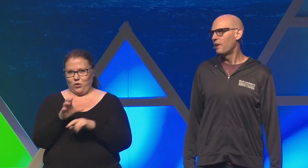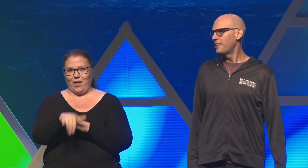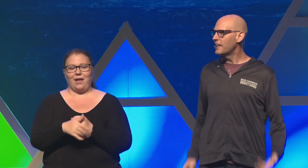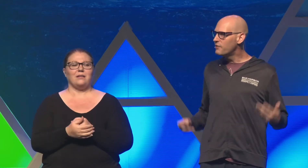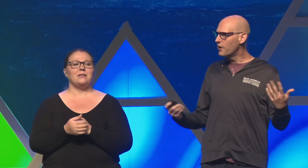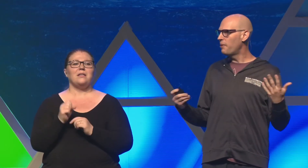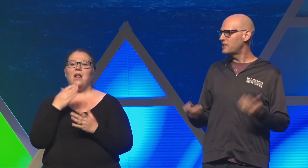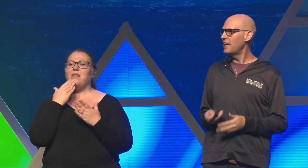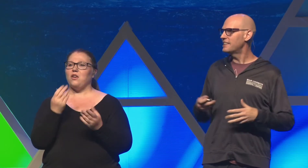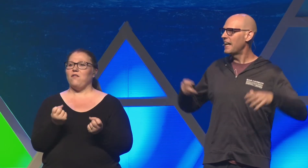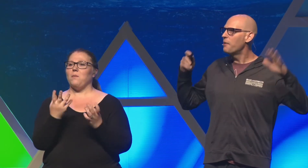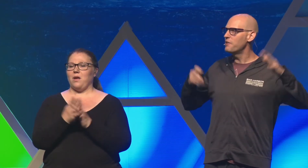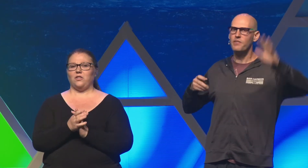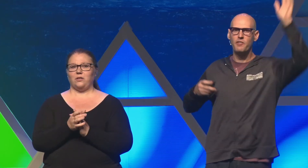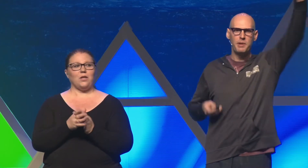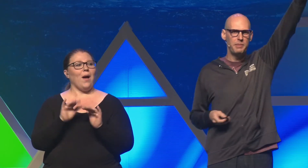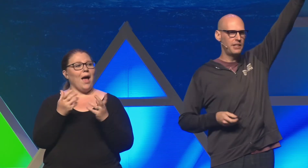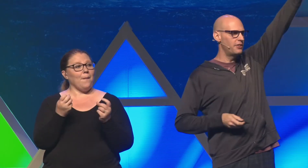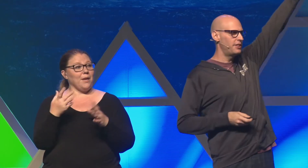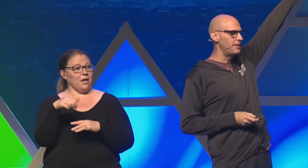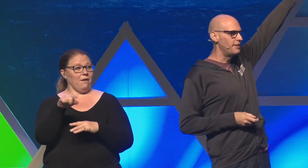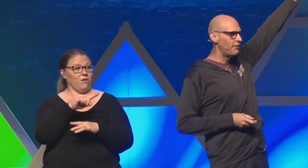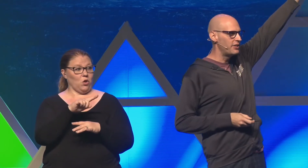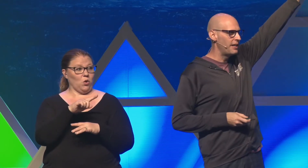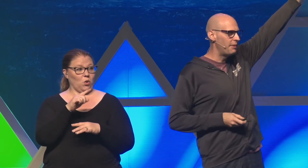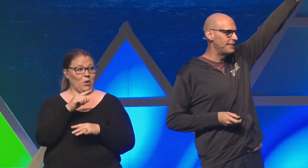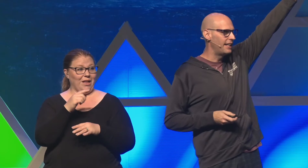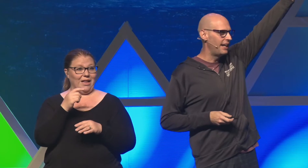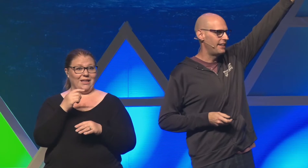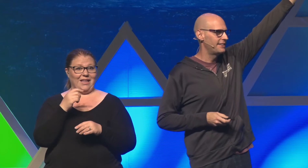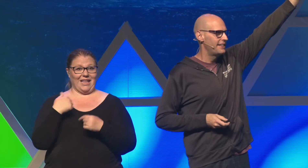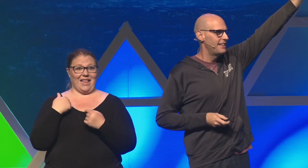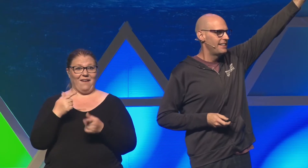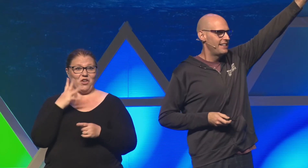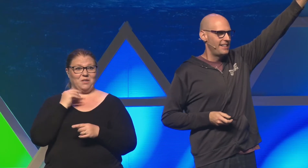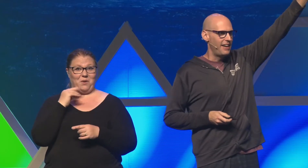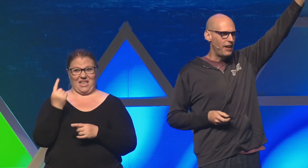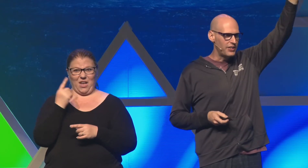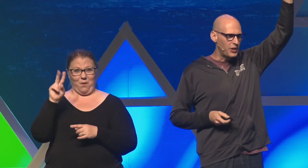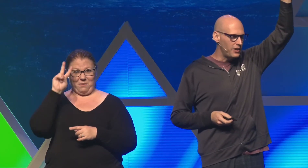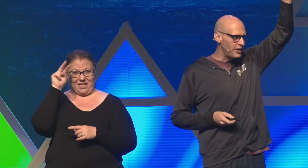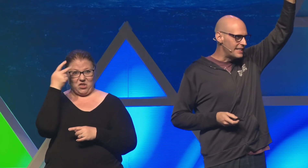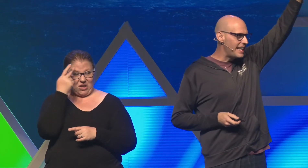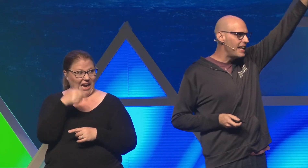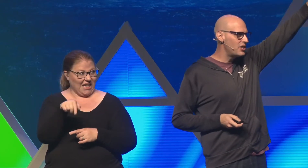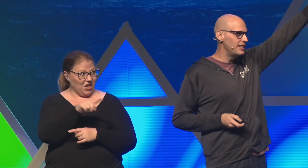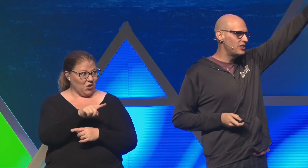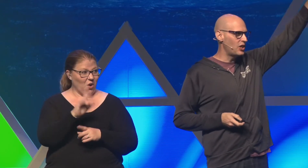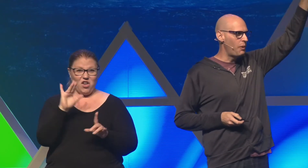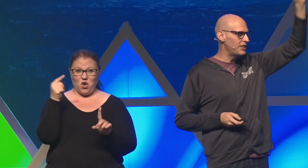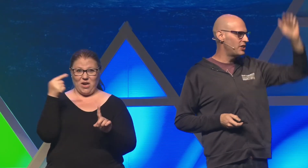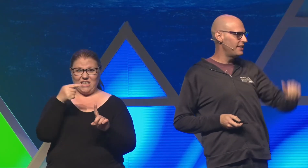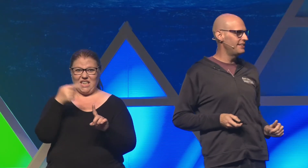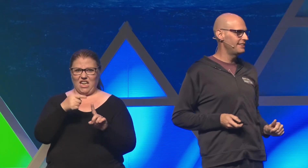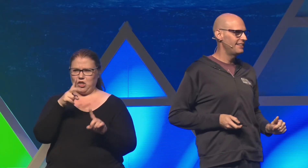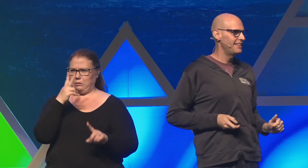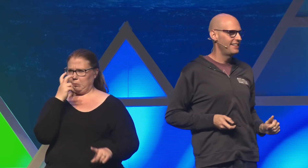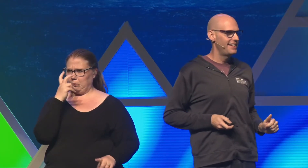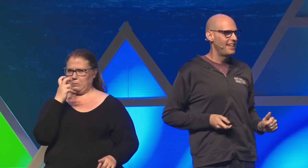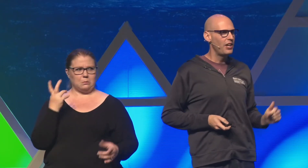So thank you very much. Hey, listen, how many of you have ever been misunderstood? Raise your hand up nice and high. Ever had your intentions